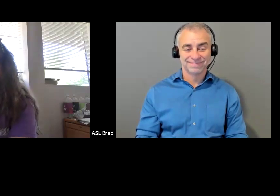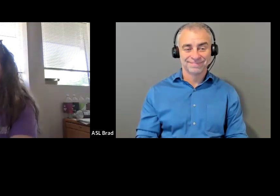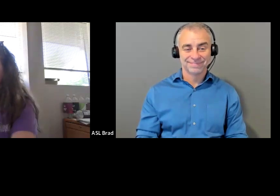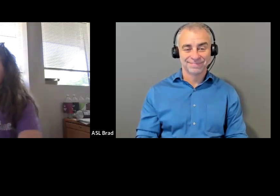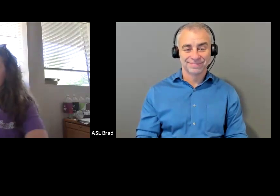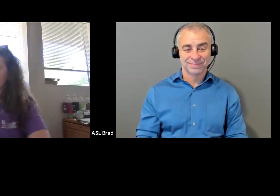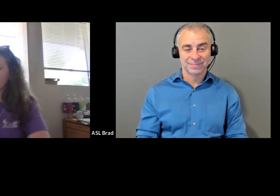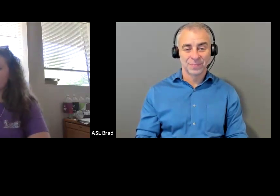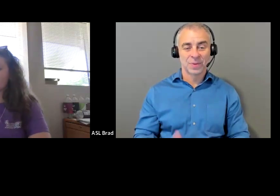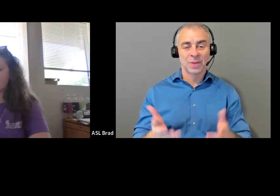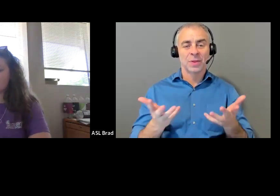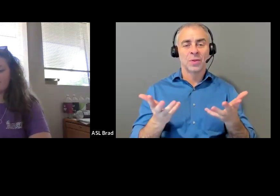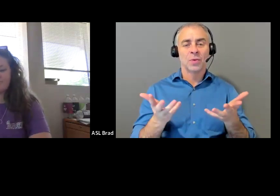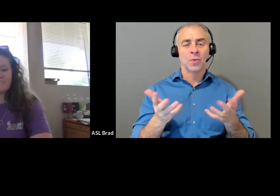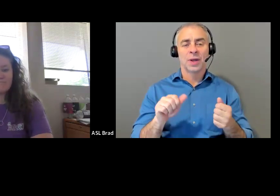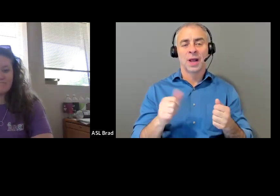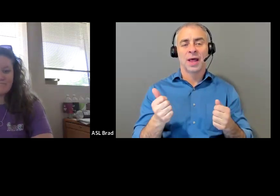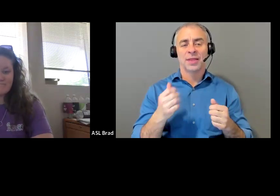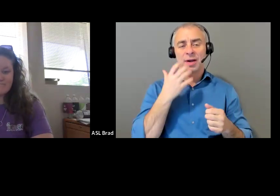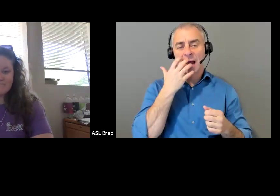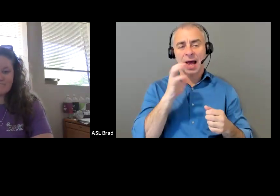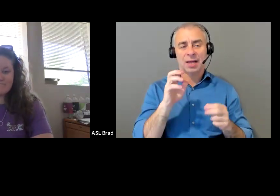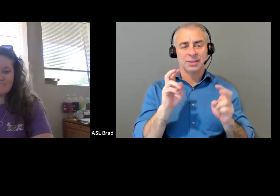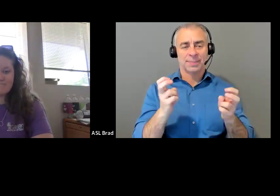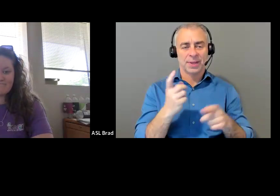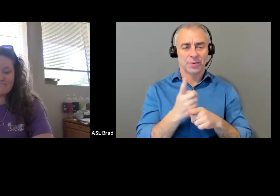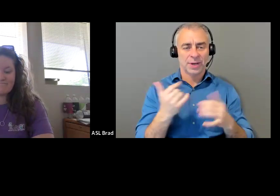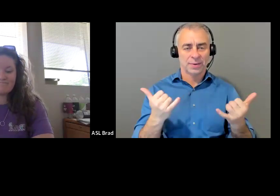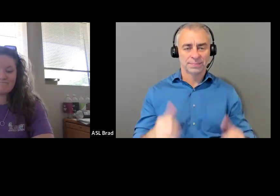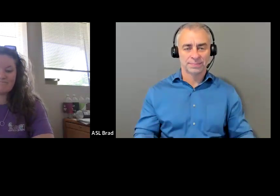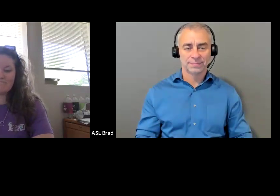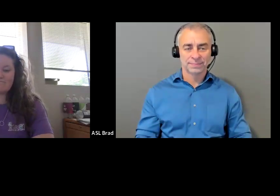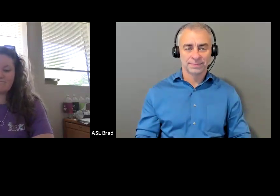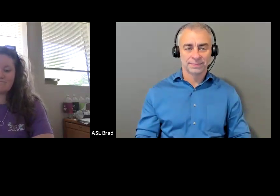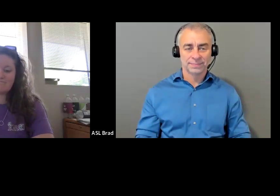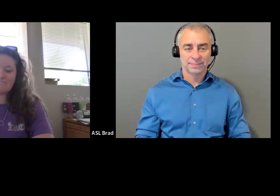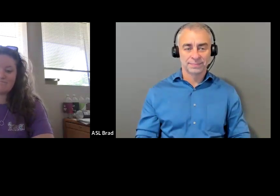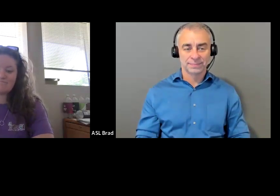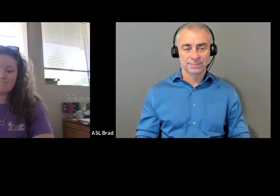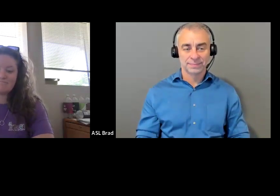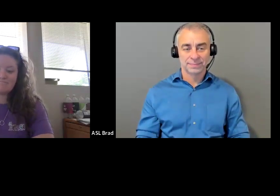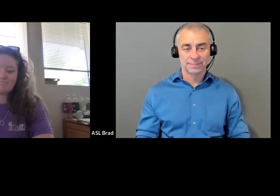let's see. What other topics are hot right now? Has anyone